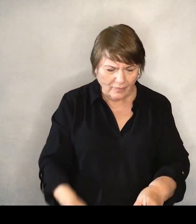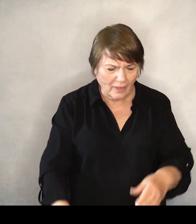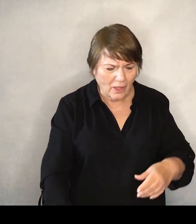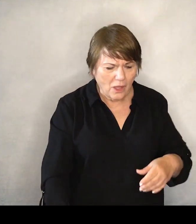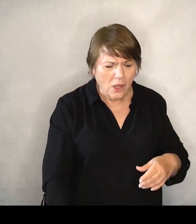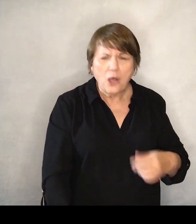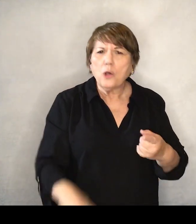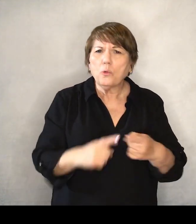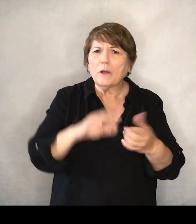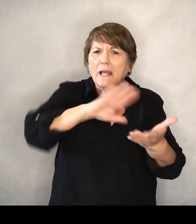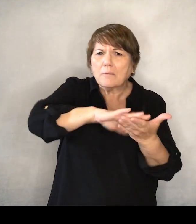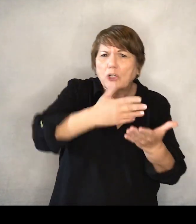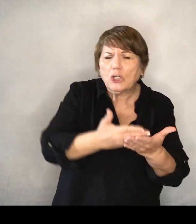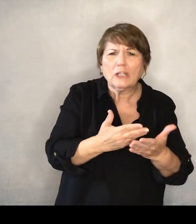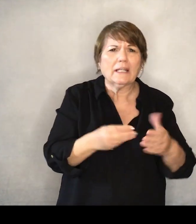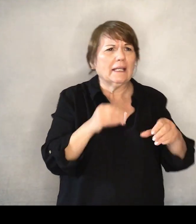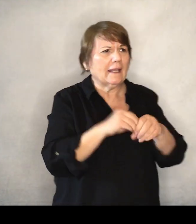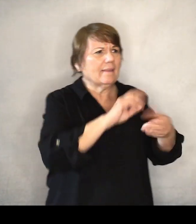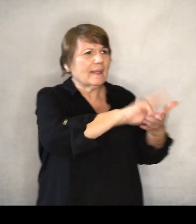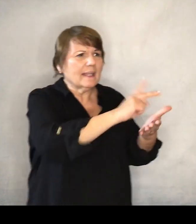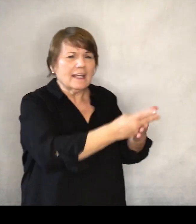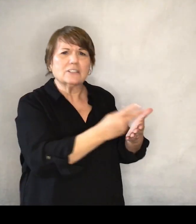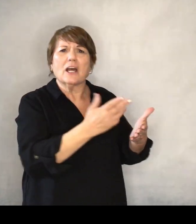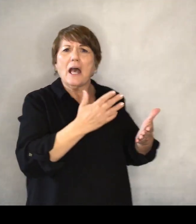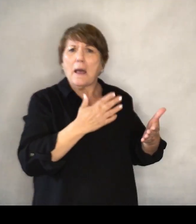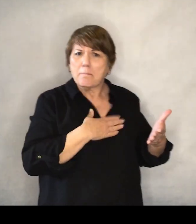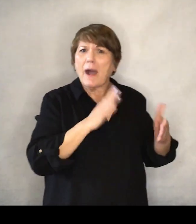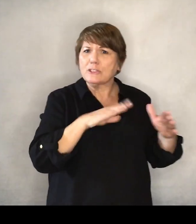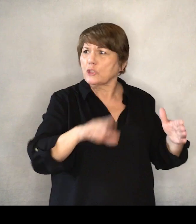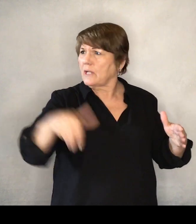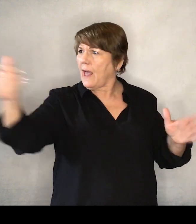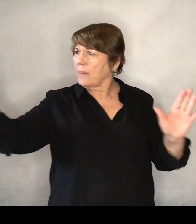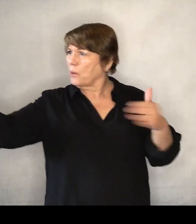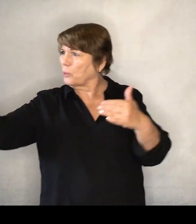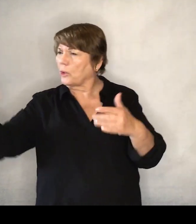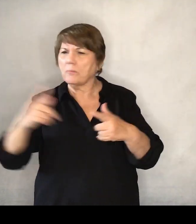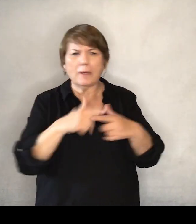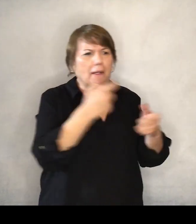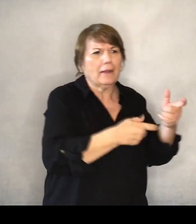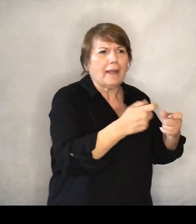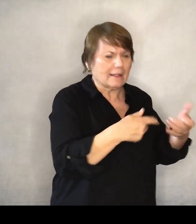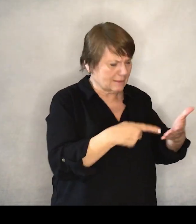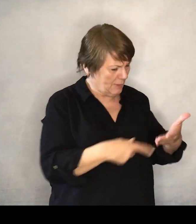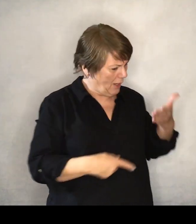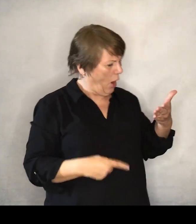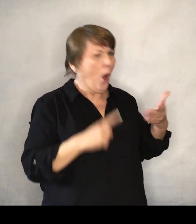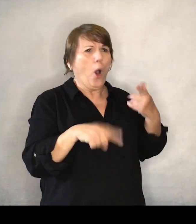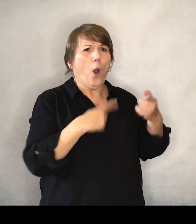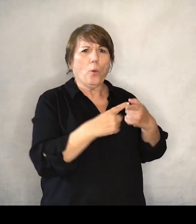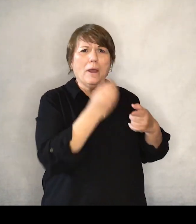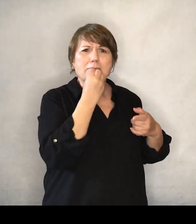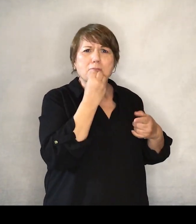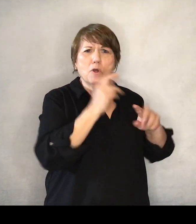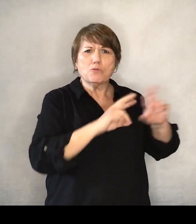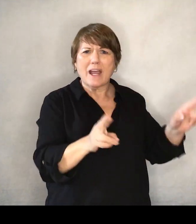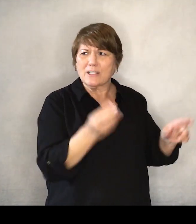cooking and I'm in the kitchen and my kids are a few feet away, but they text me to find out when dinner's going to be ready.